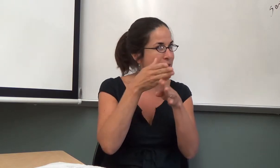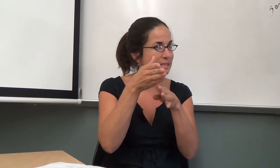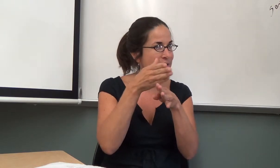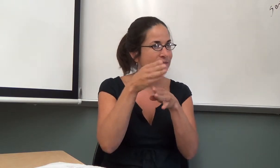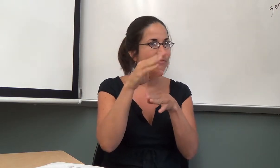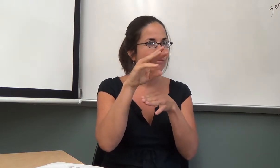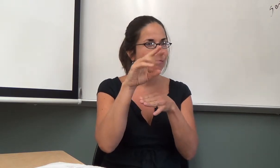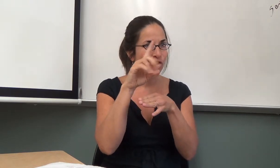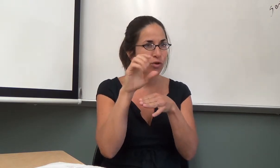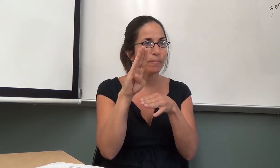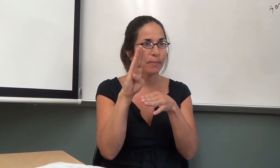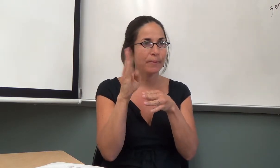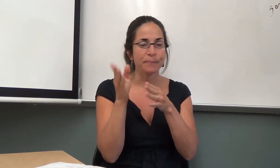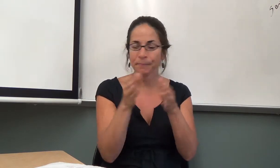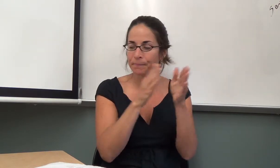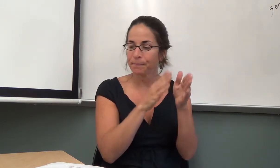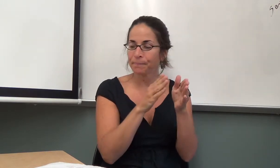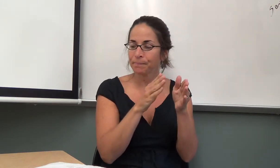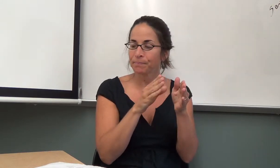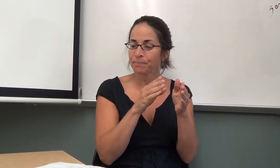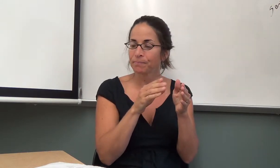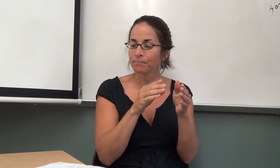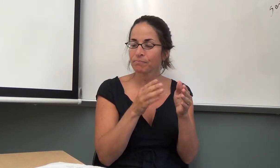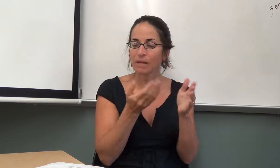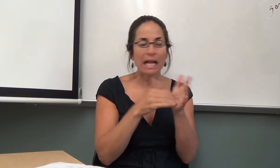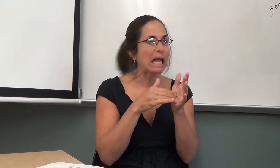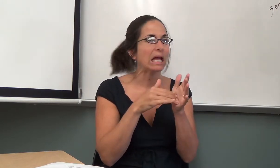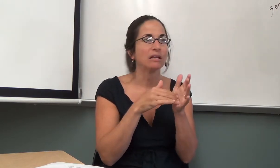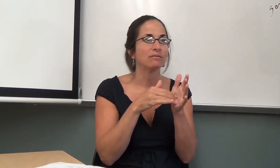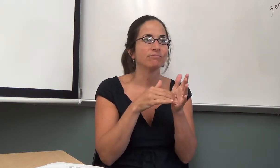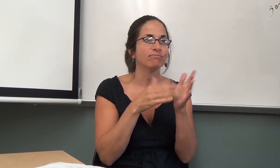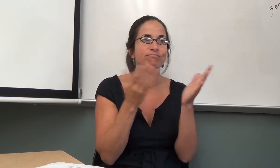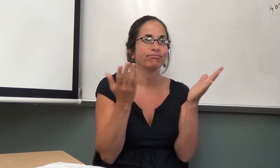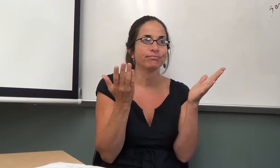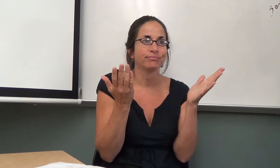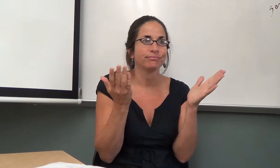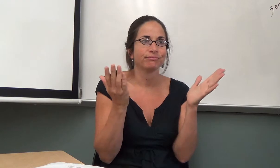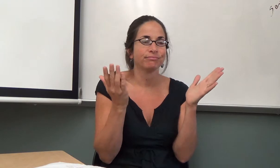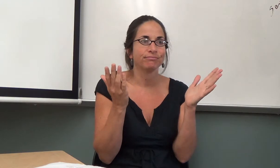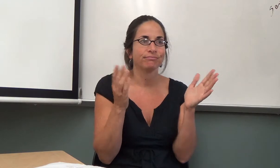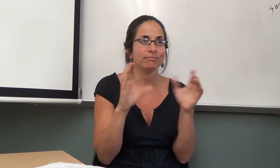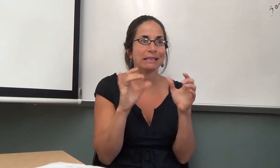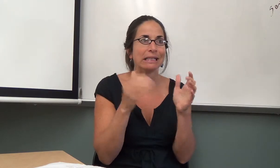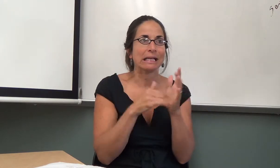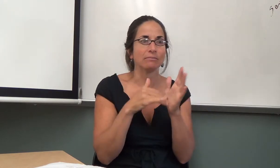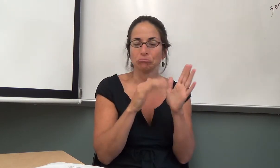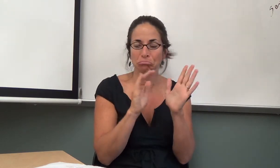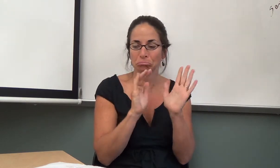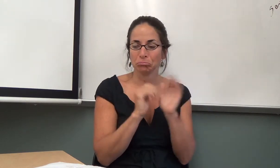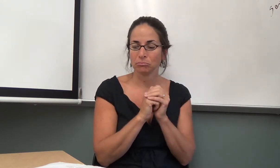And last night, again, we didn't talk about anything. That tells us when, right? It says again or it did it again. So we're going to get back to that one